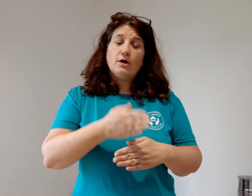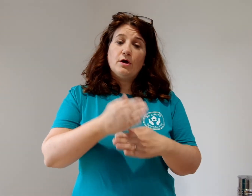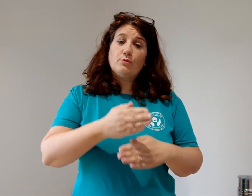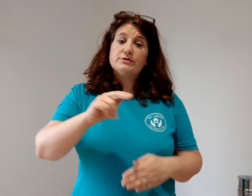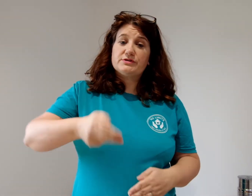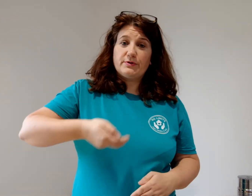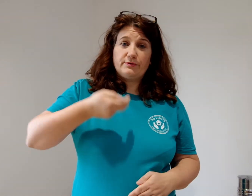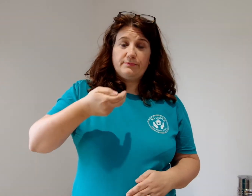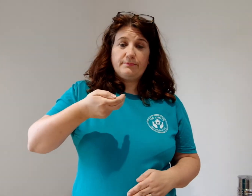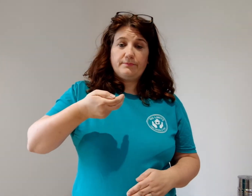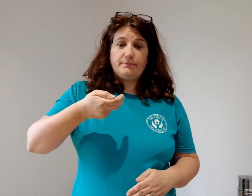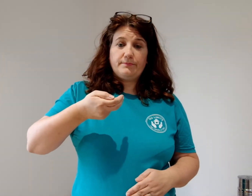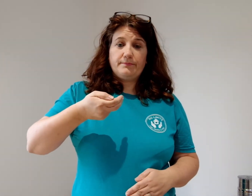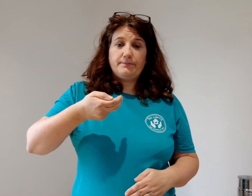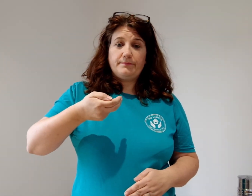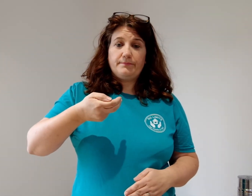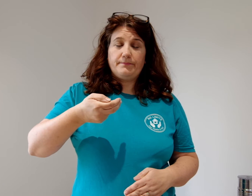a wooden spoon,